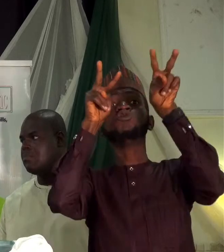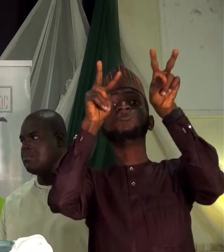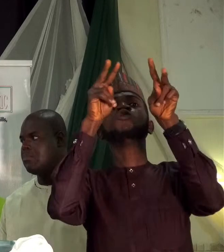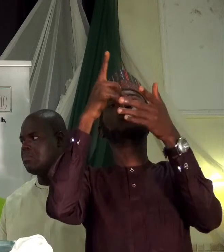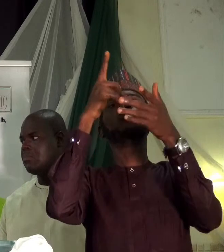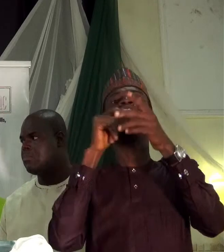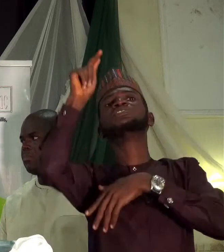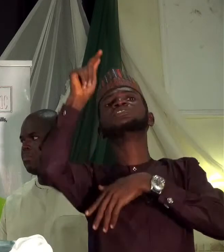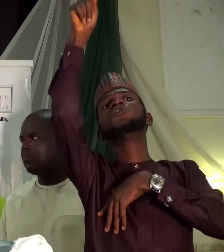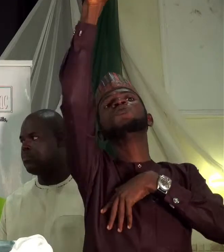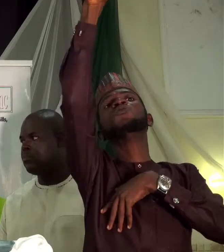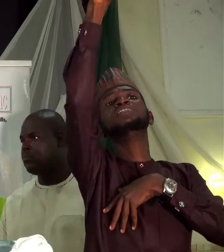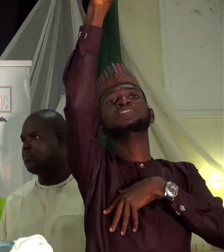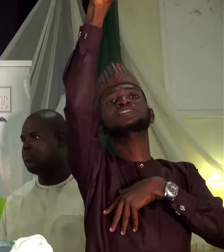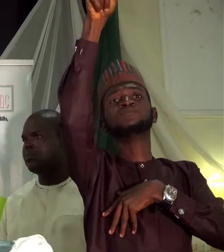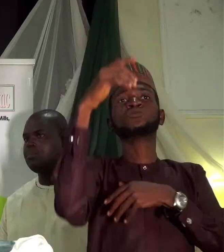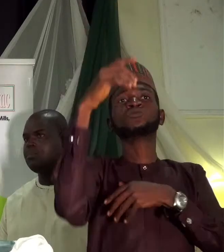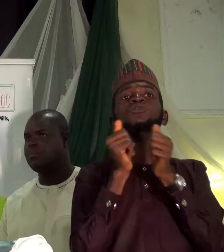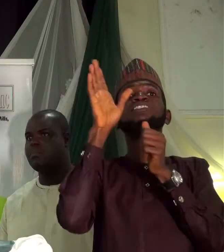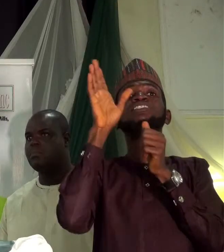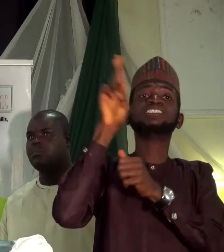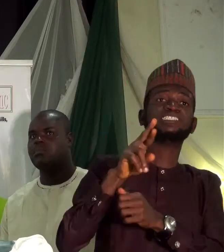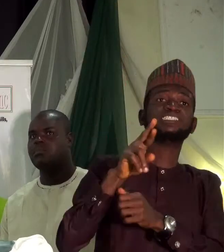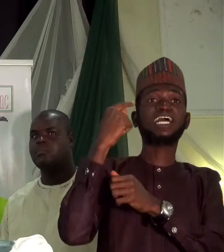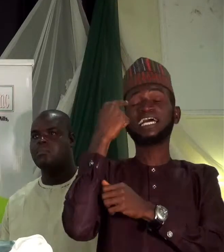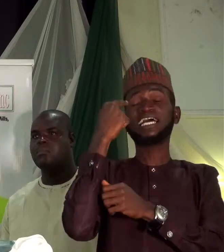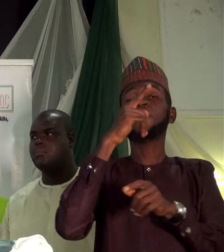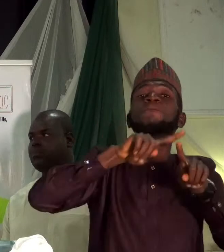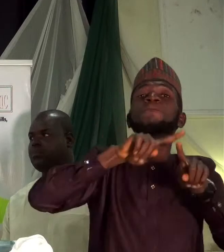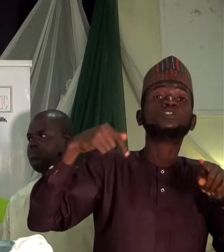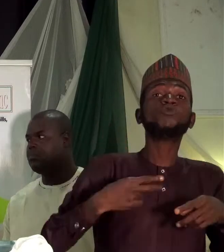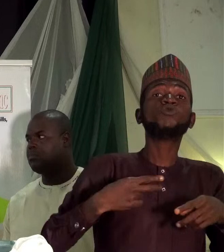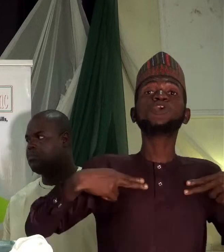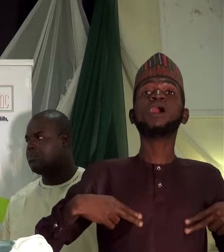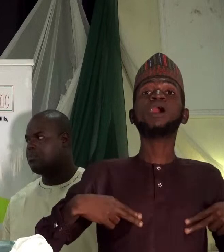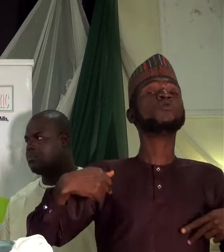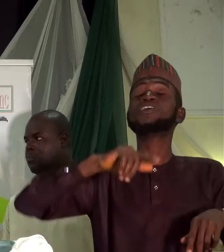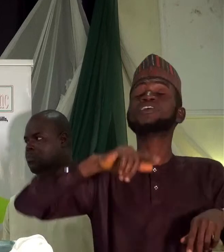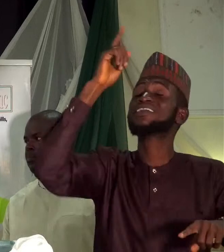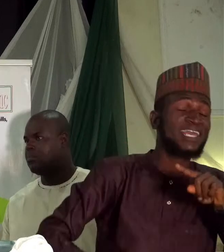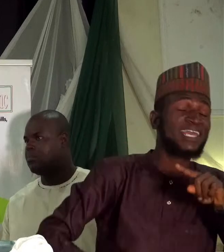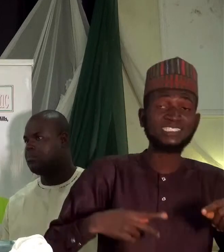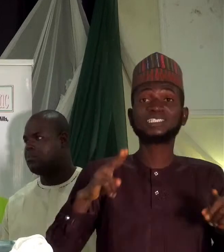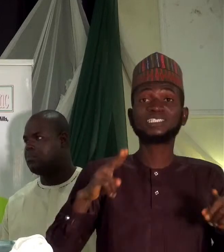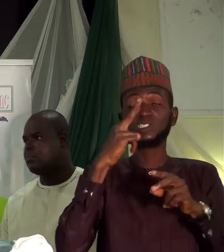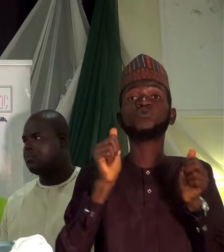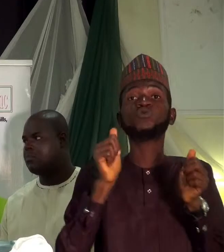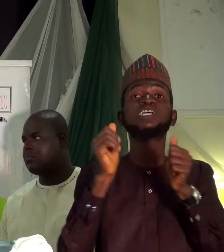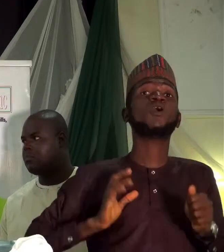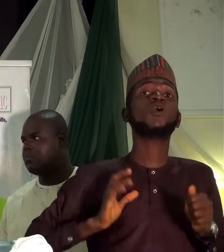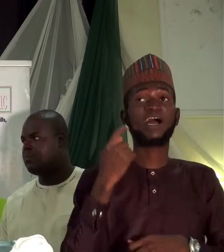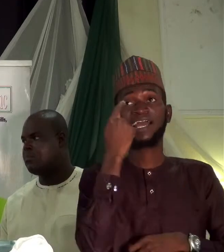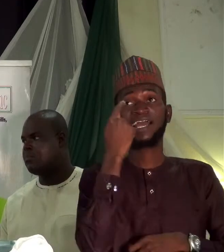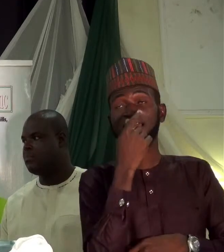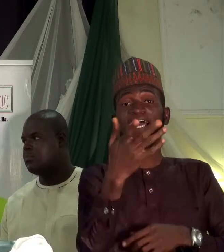there. But it won't make possible for a call 5 kilometers distance.